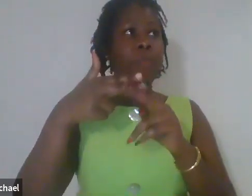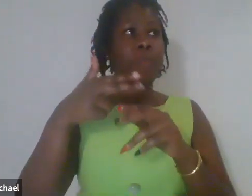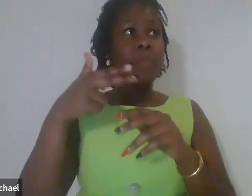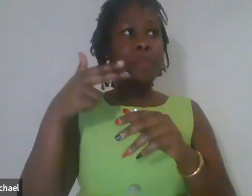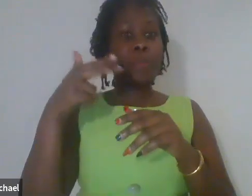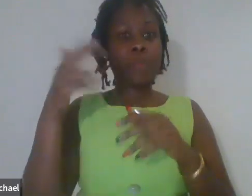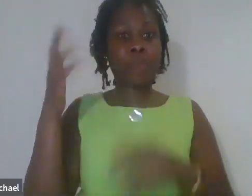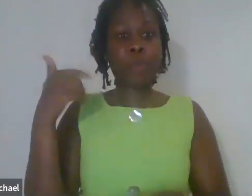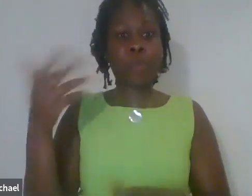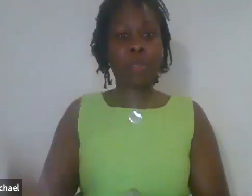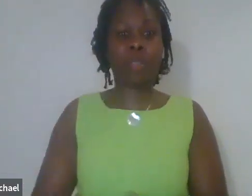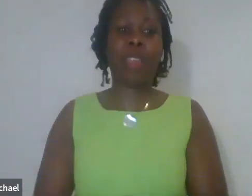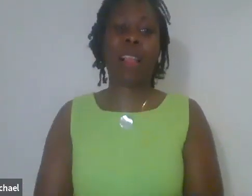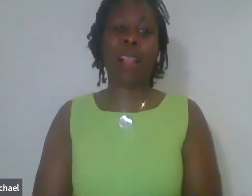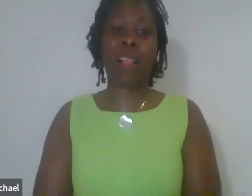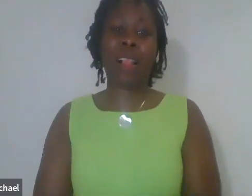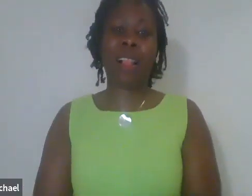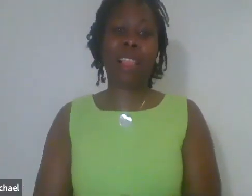Ashura is explaining her sign name. Yeah.